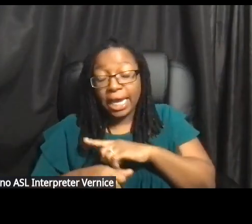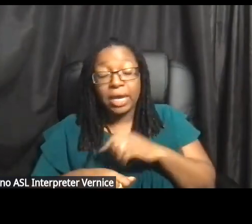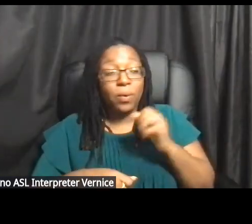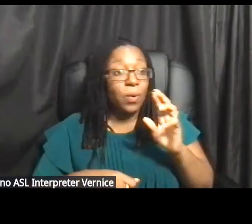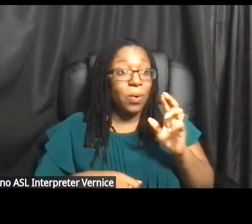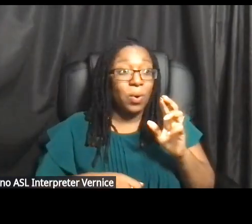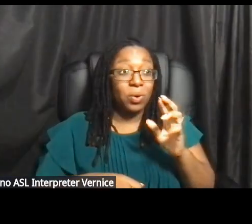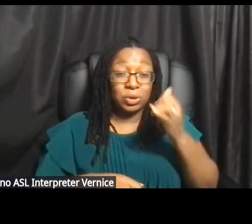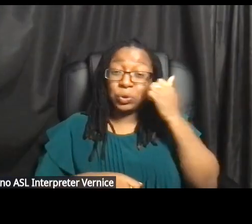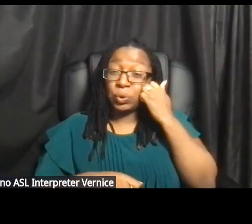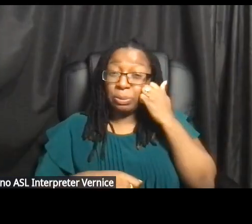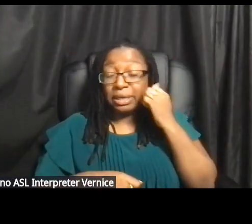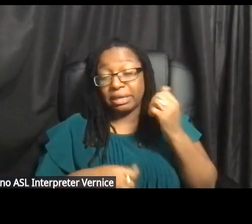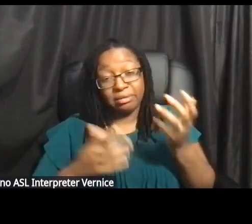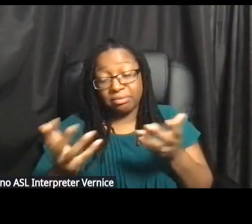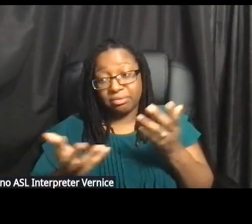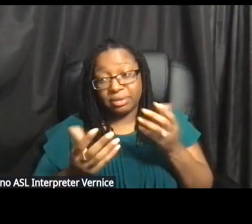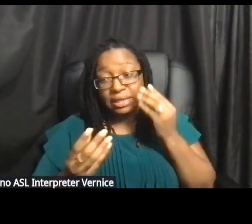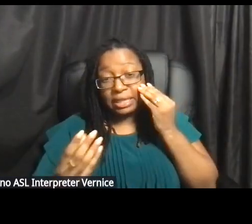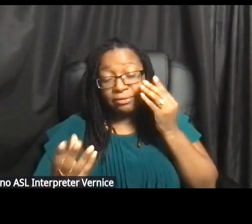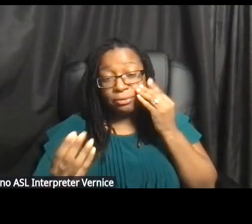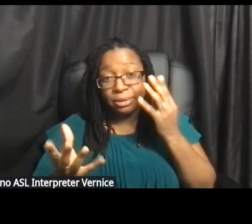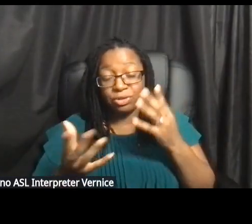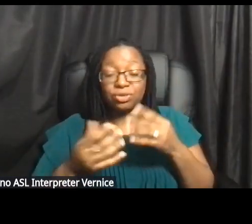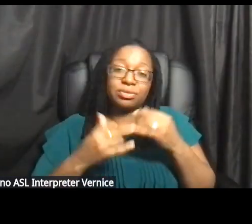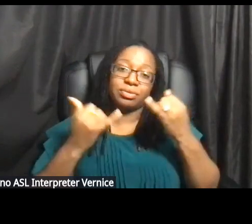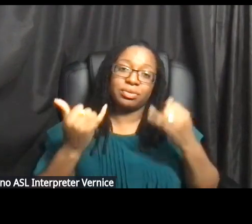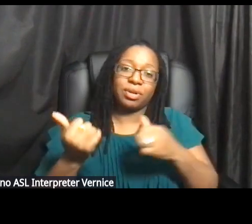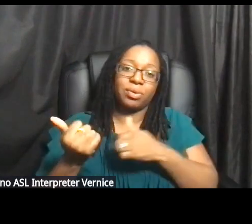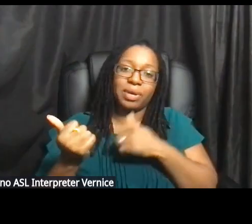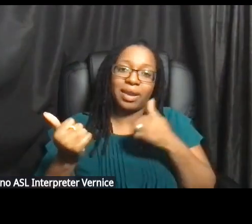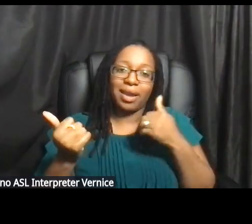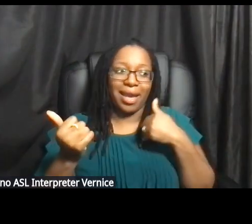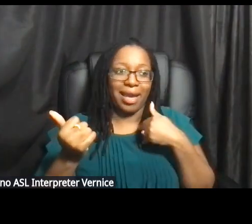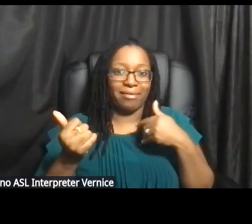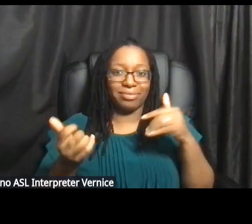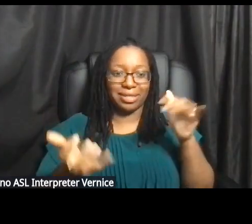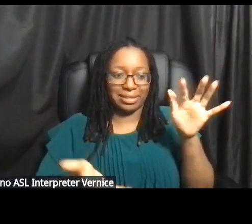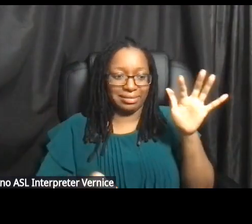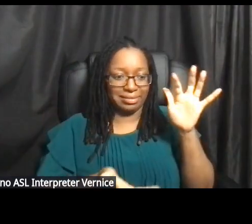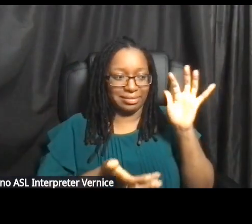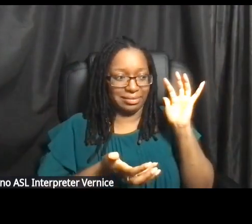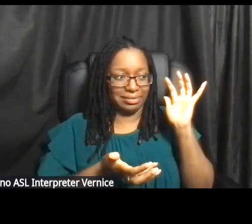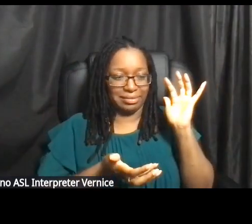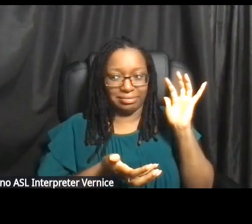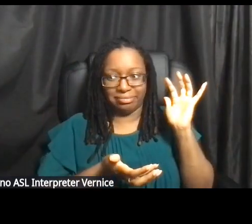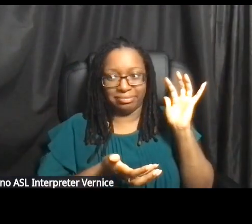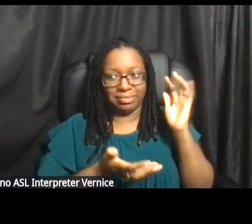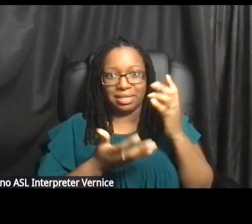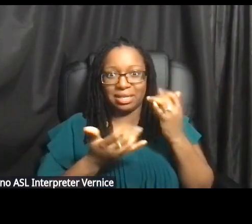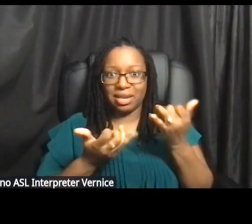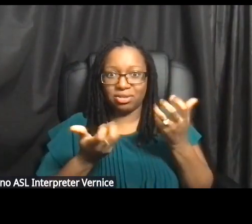stupid. And now we have all of this and they've come for our firstborn child.